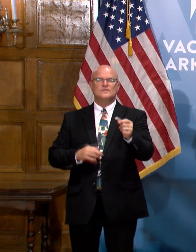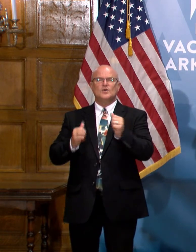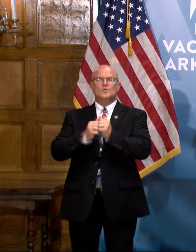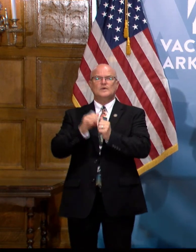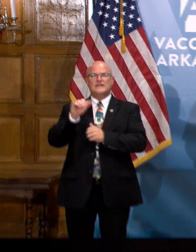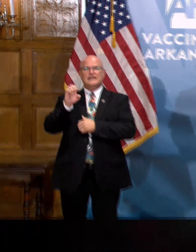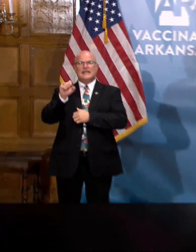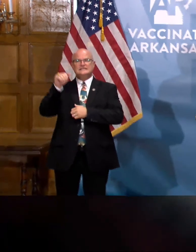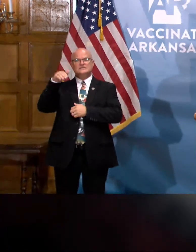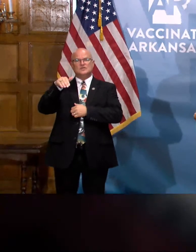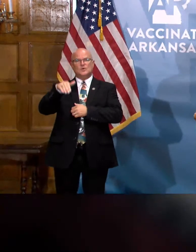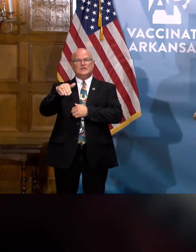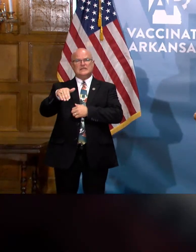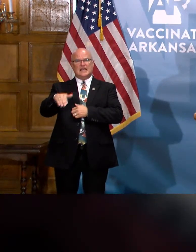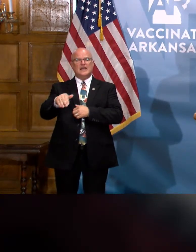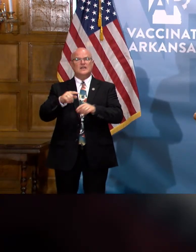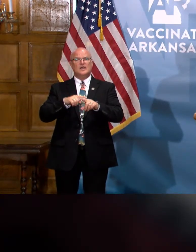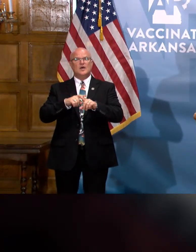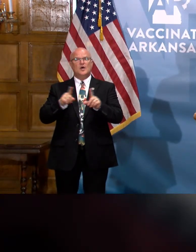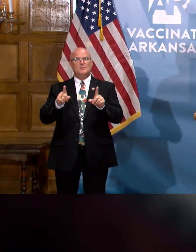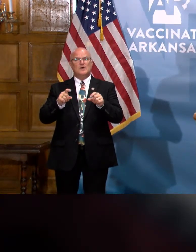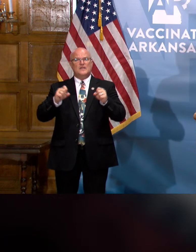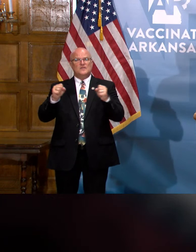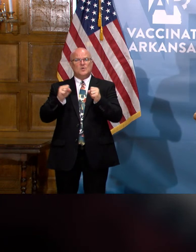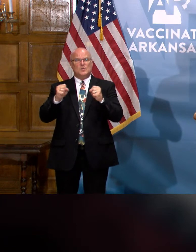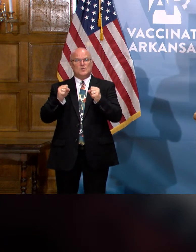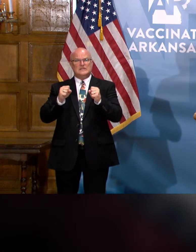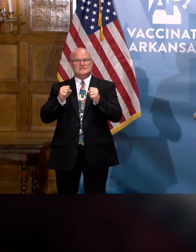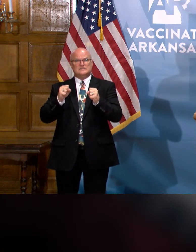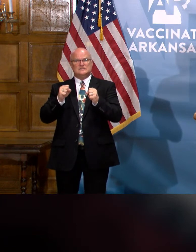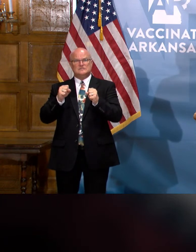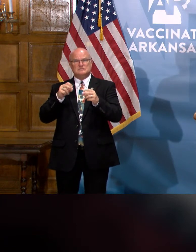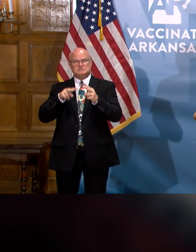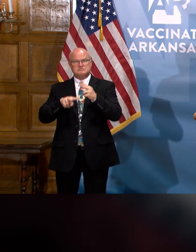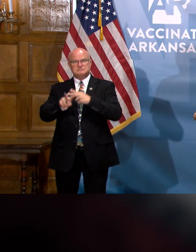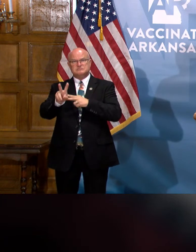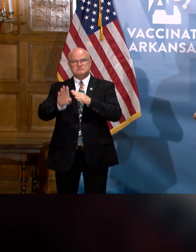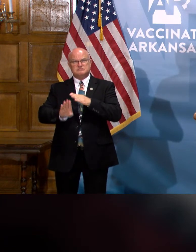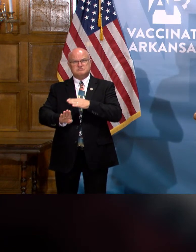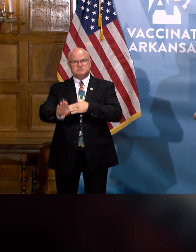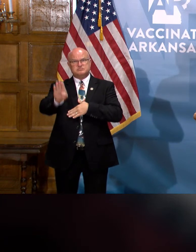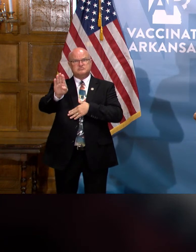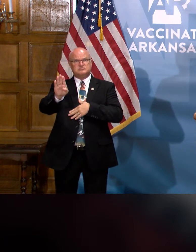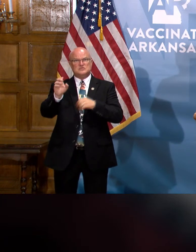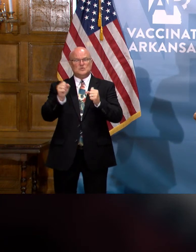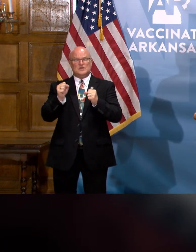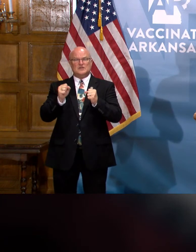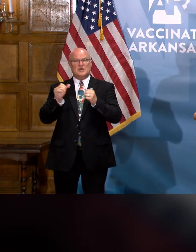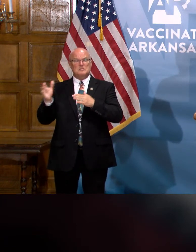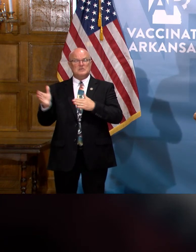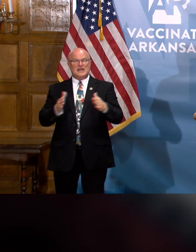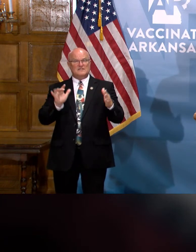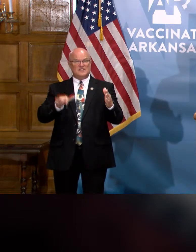going down, but fear of a winter surge, is Arkansas planning for any preparation with